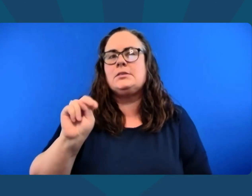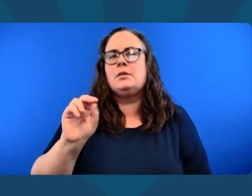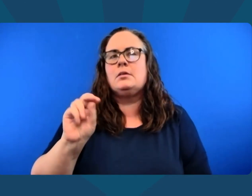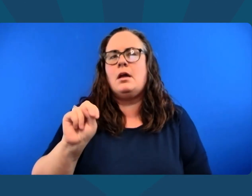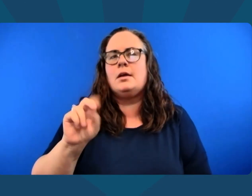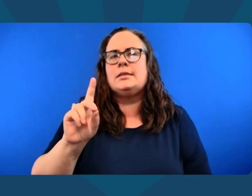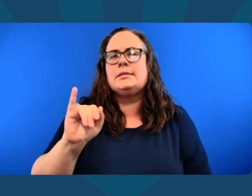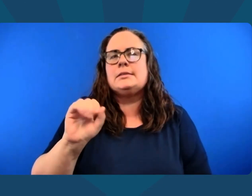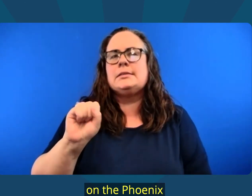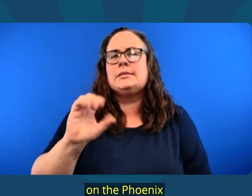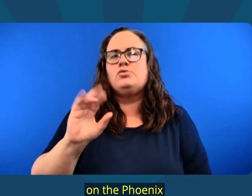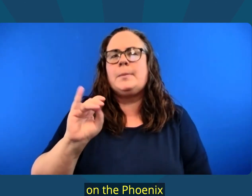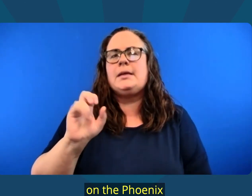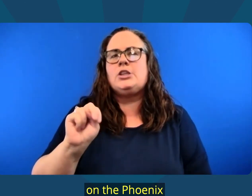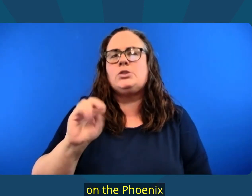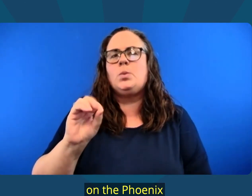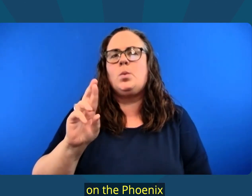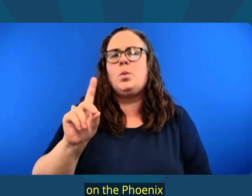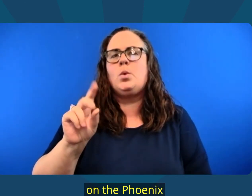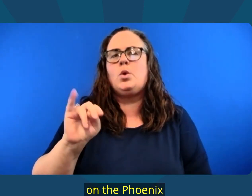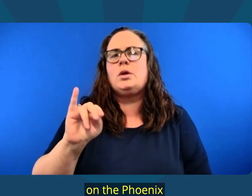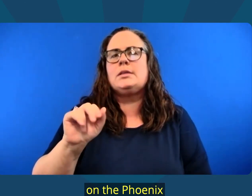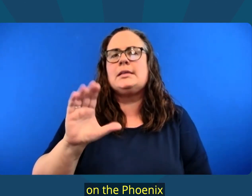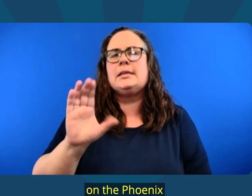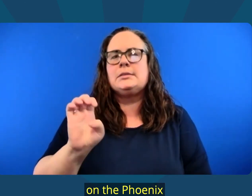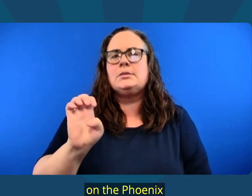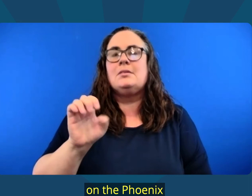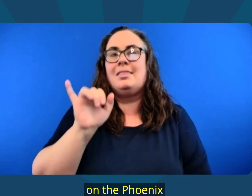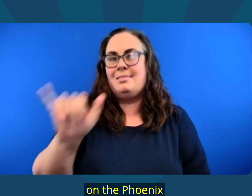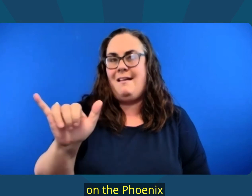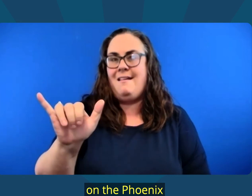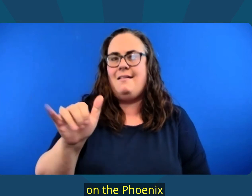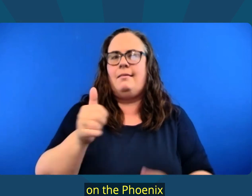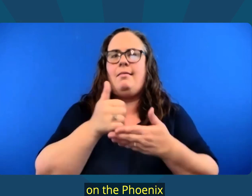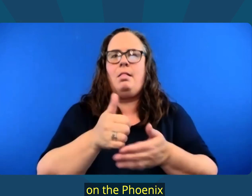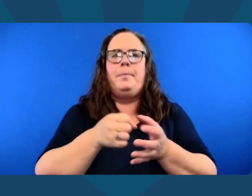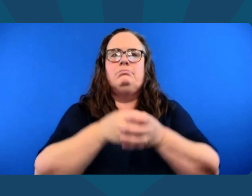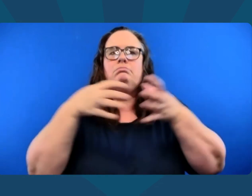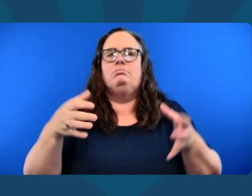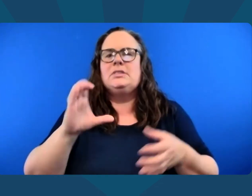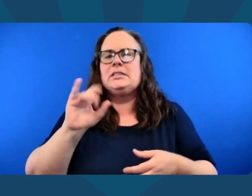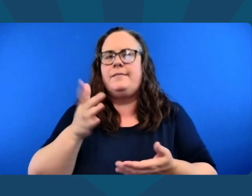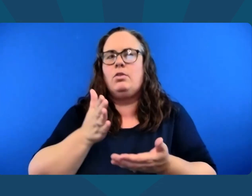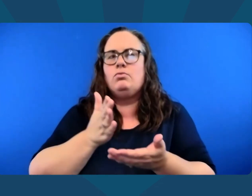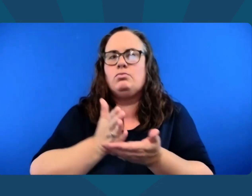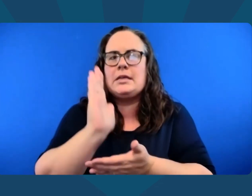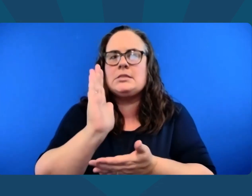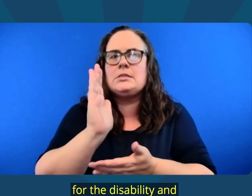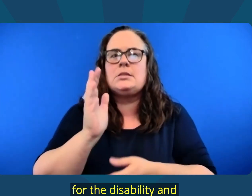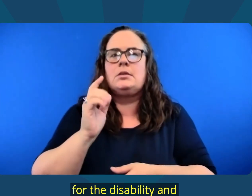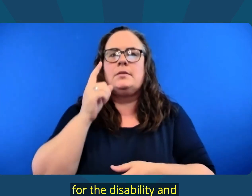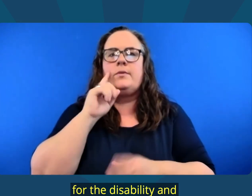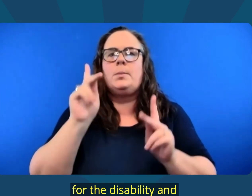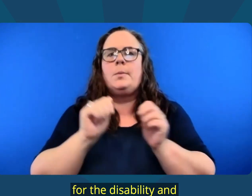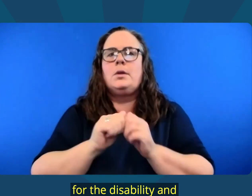She worked tirelessly on the Phoenix Non-Discrimination Ordinance, which expanded civil rights for